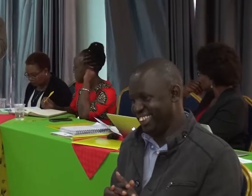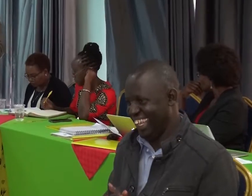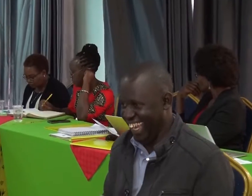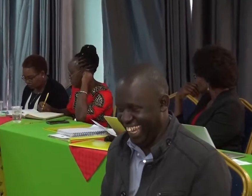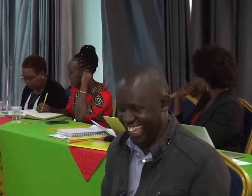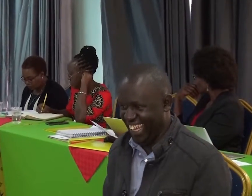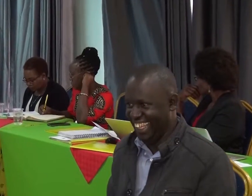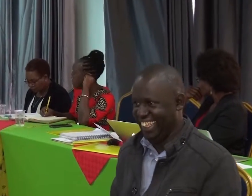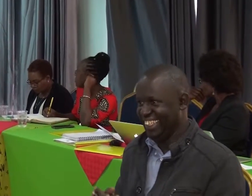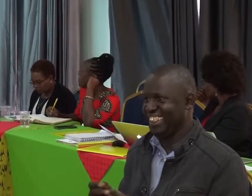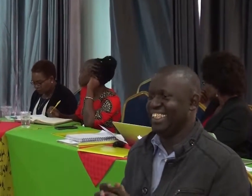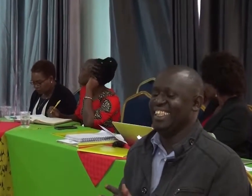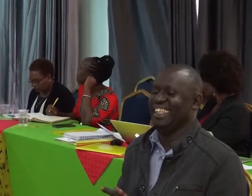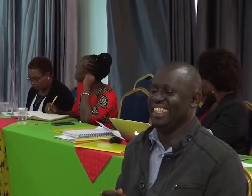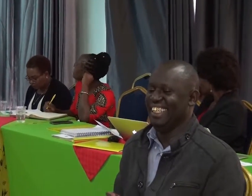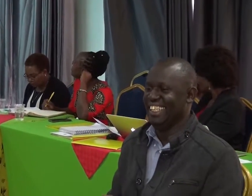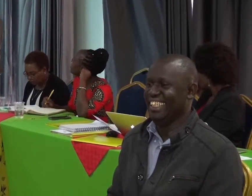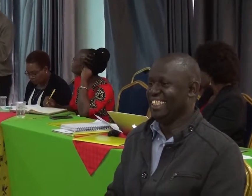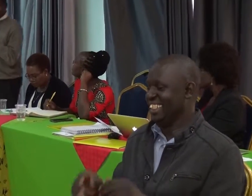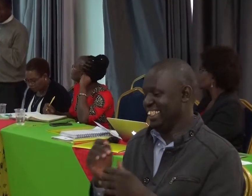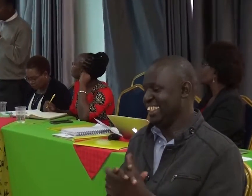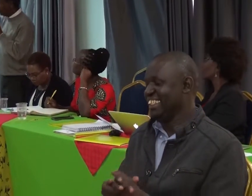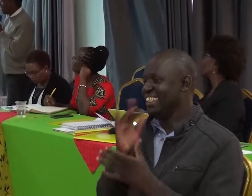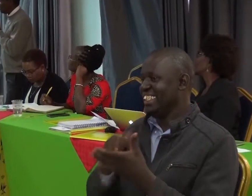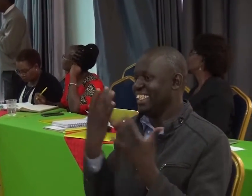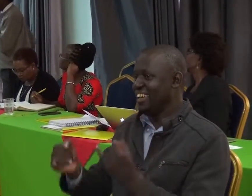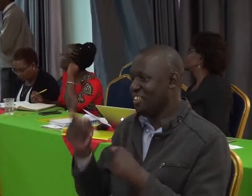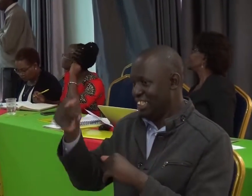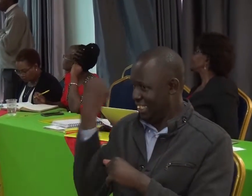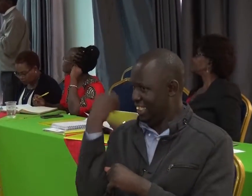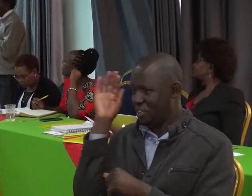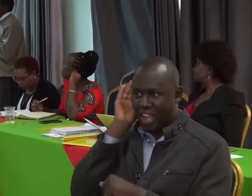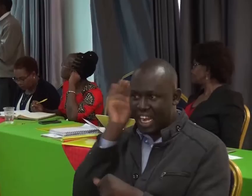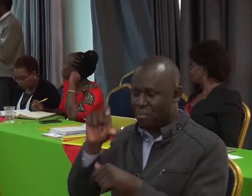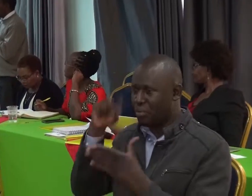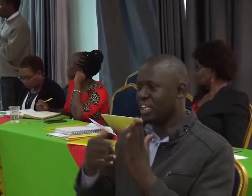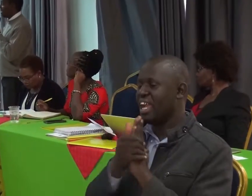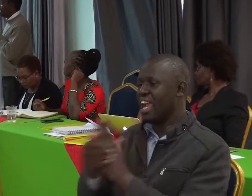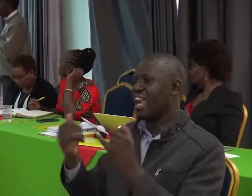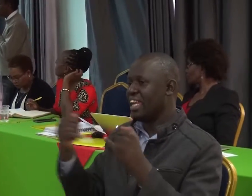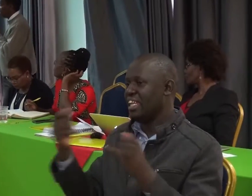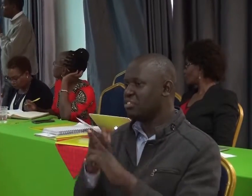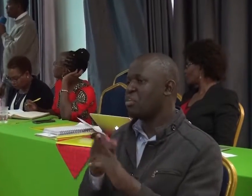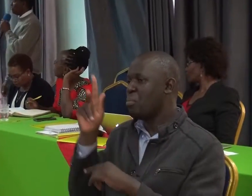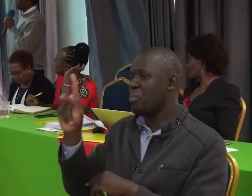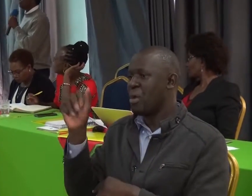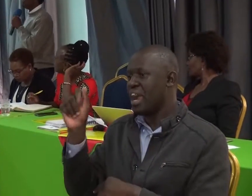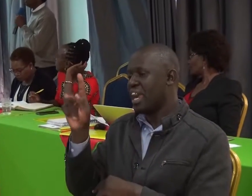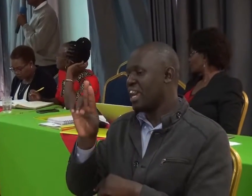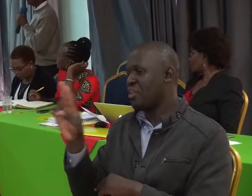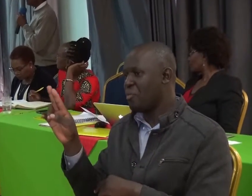like what Kaku was doing there. Those ones were guidelines, which I think is important, so it is still clear. Let's move